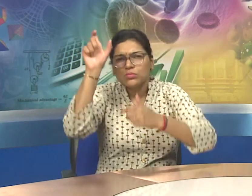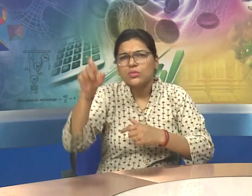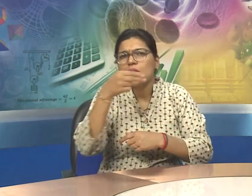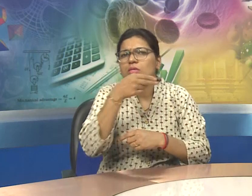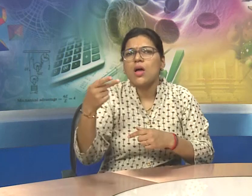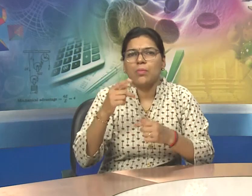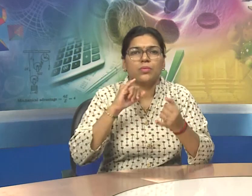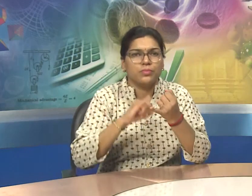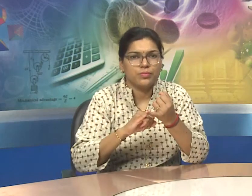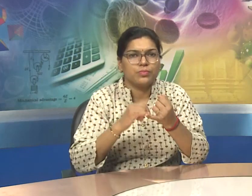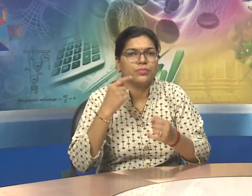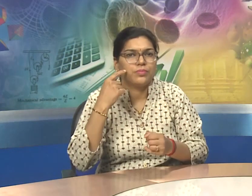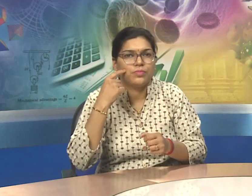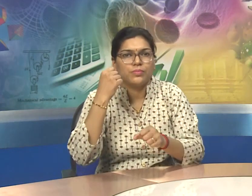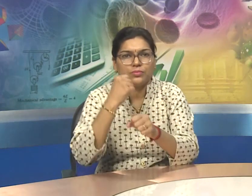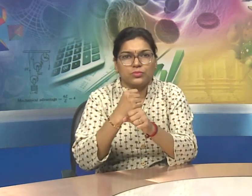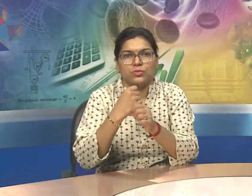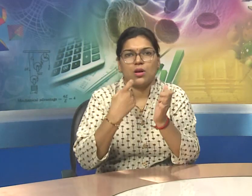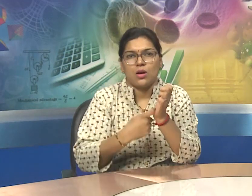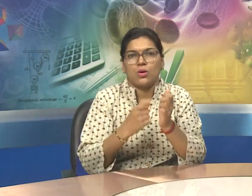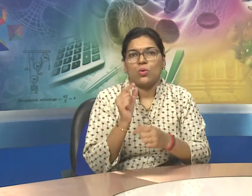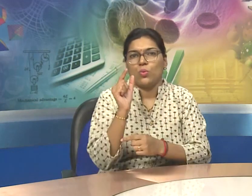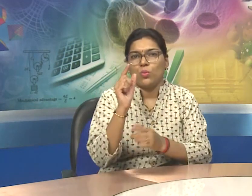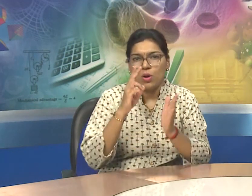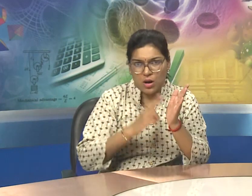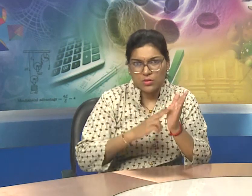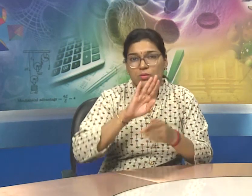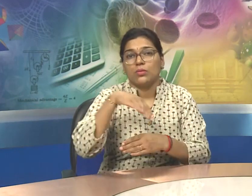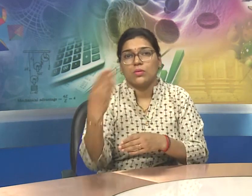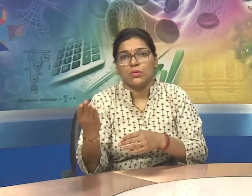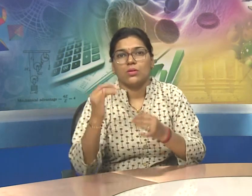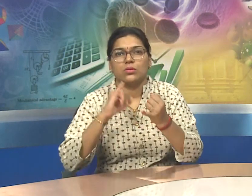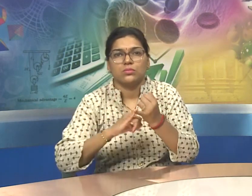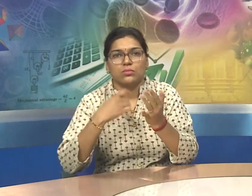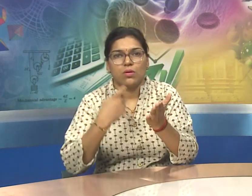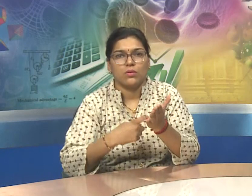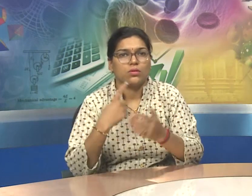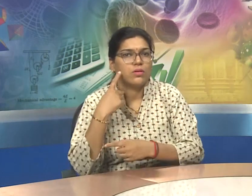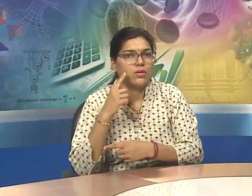last line is the name of the writer, Sigrun